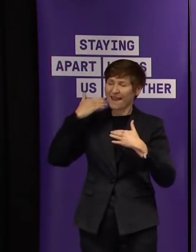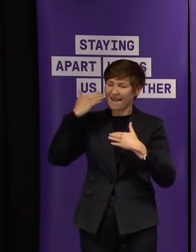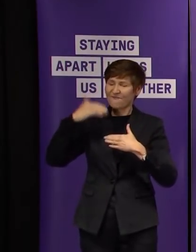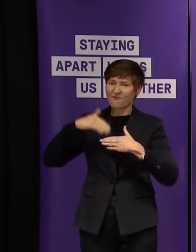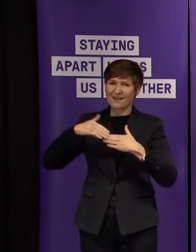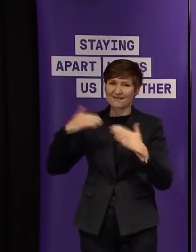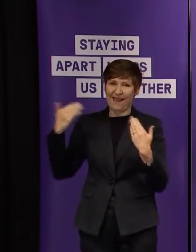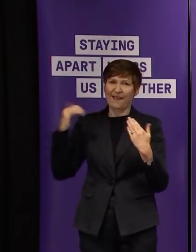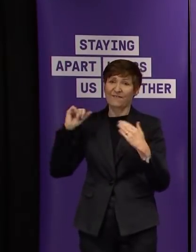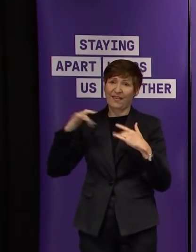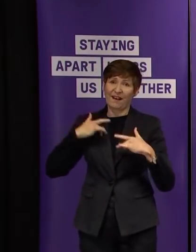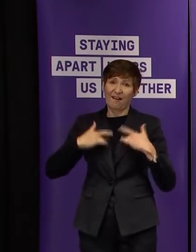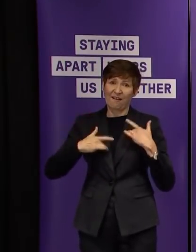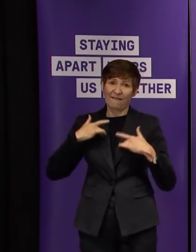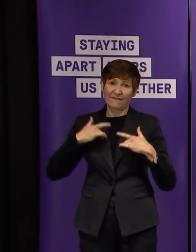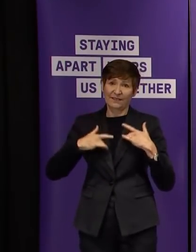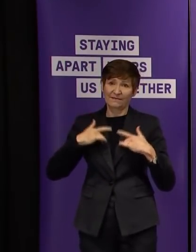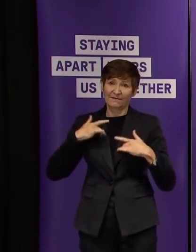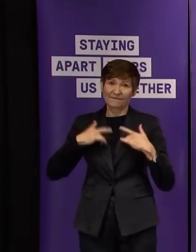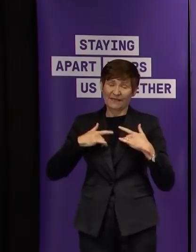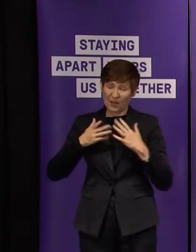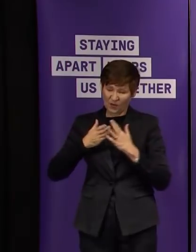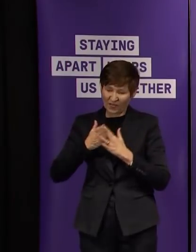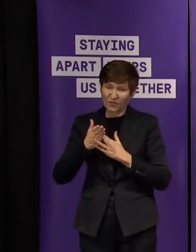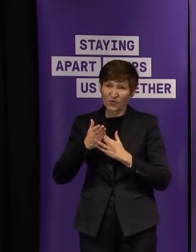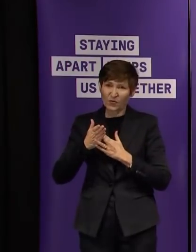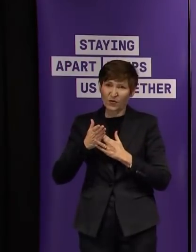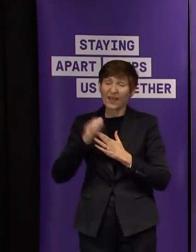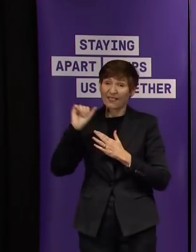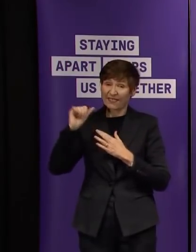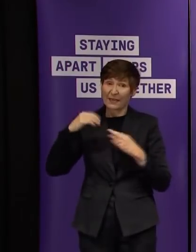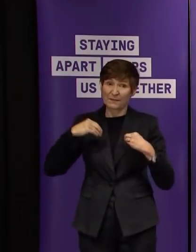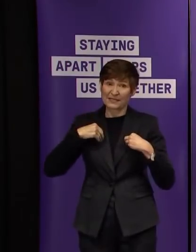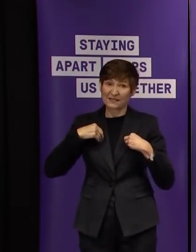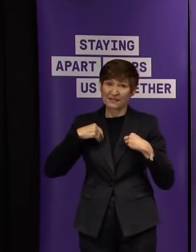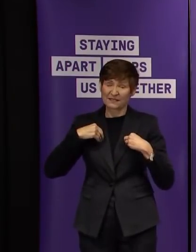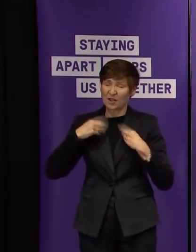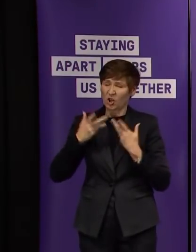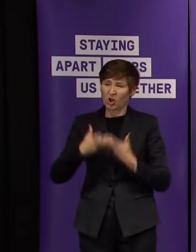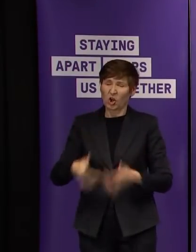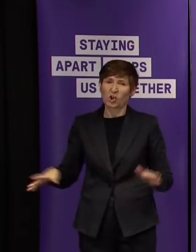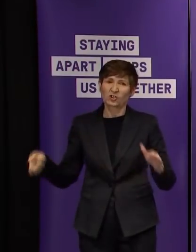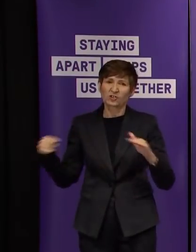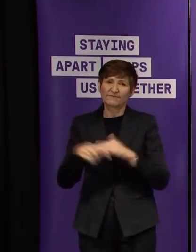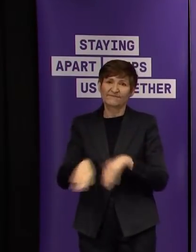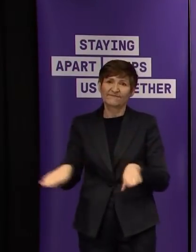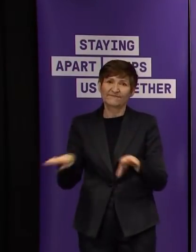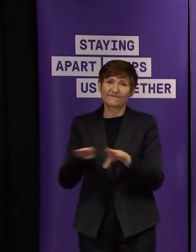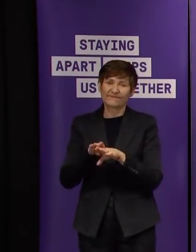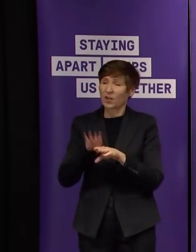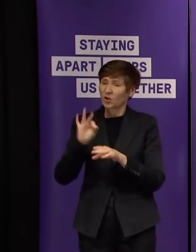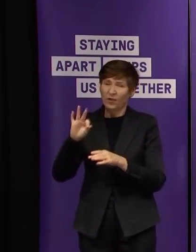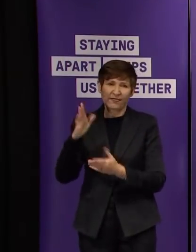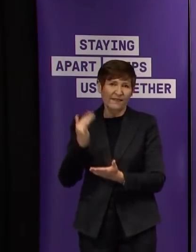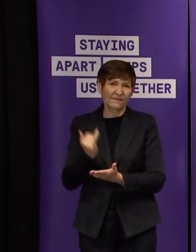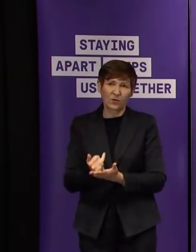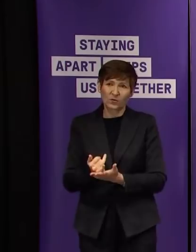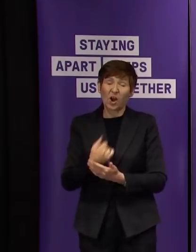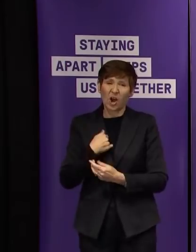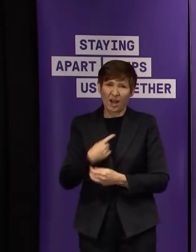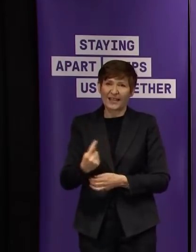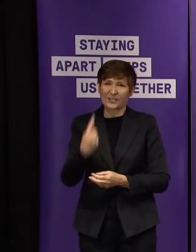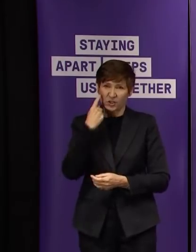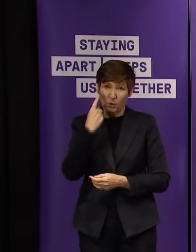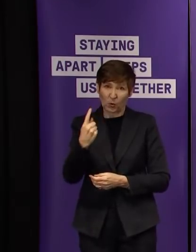away through no fault of their own. No fault of their own. I've seen that up close and personal. I worked in